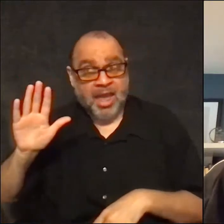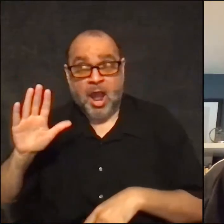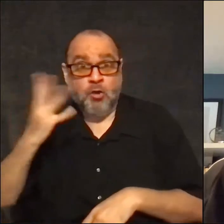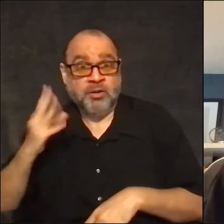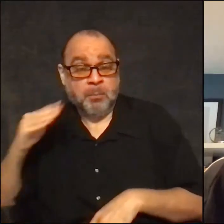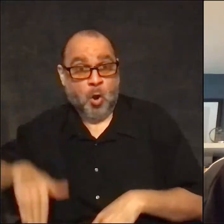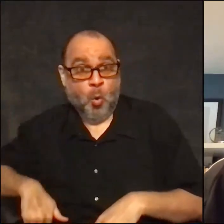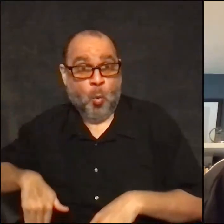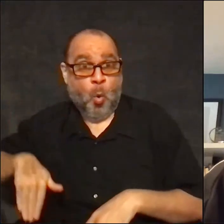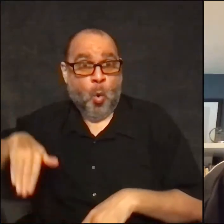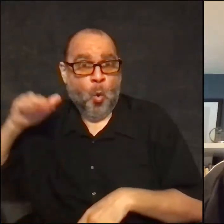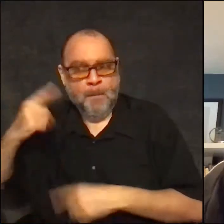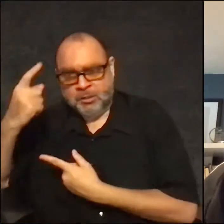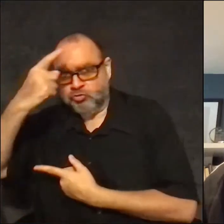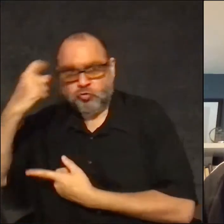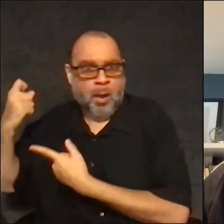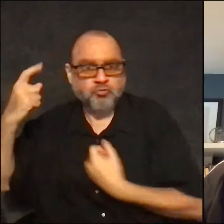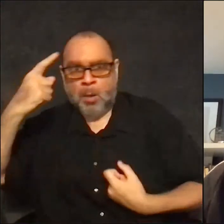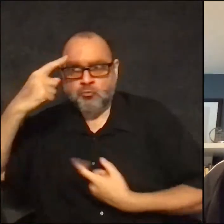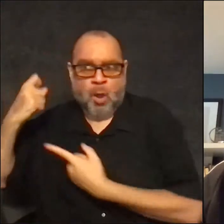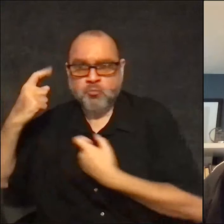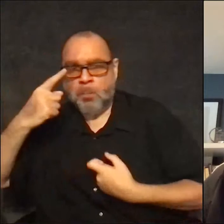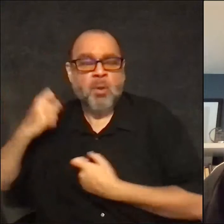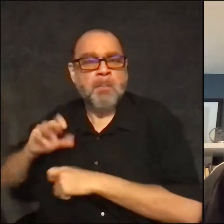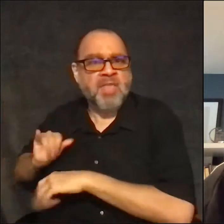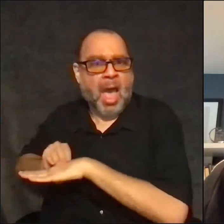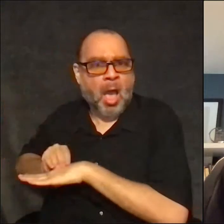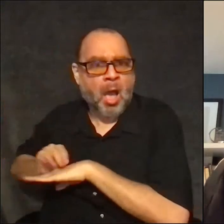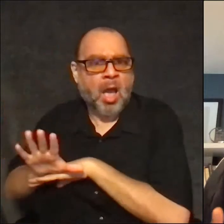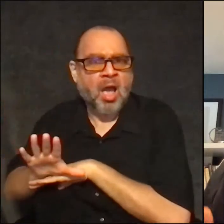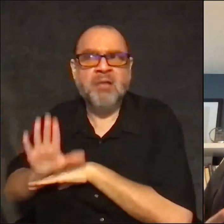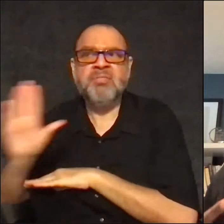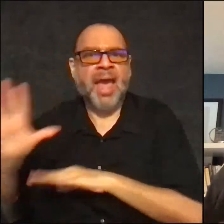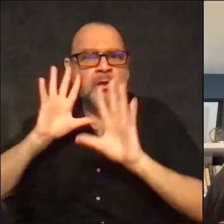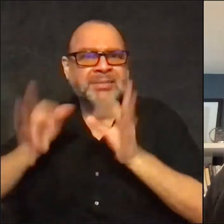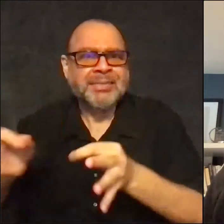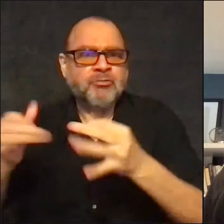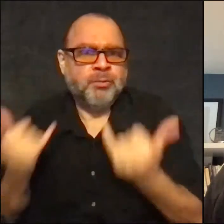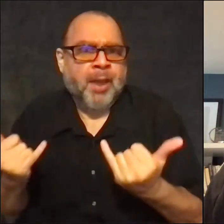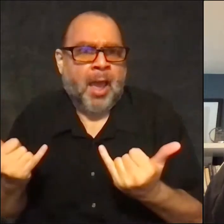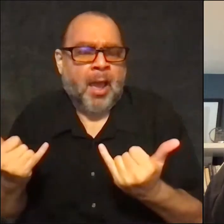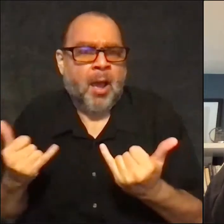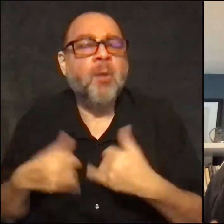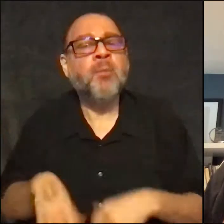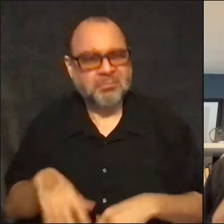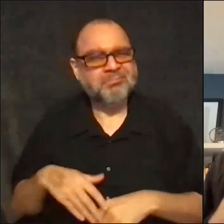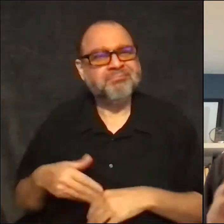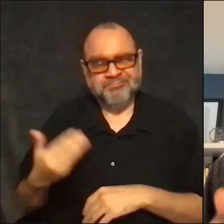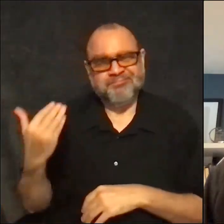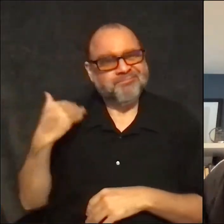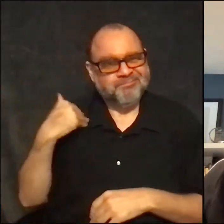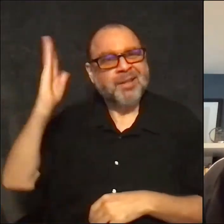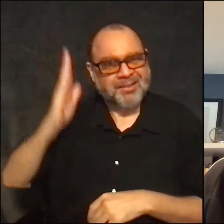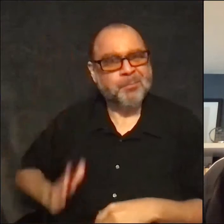most days of their lives. I heard the previous speakers talking about this, that even though that we're in these places of leadership and even